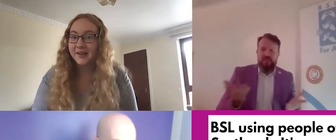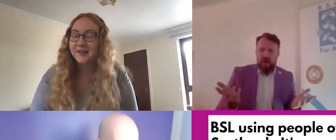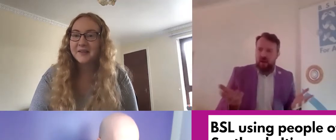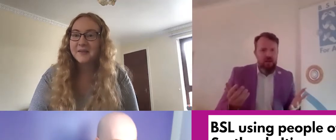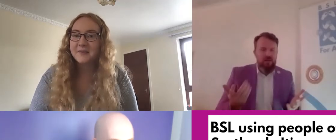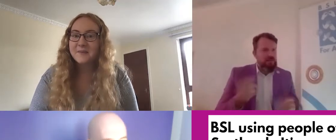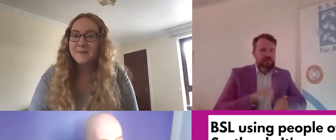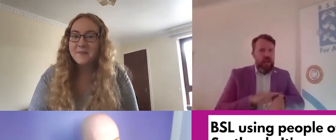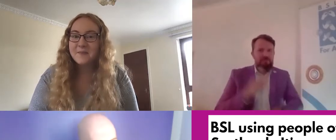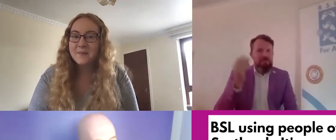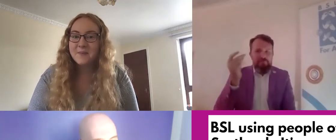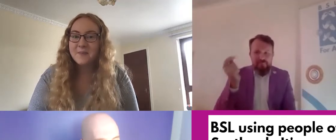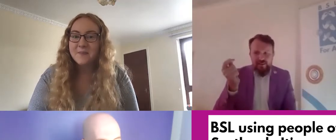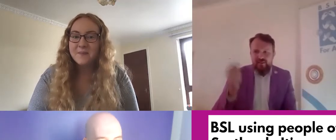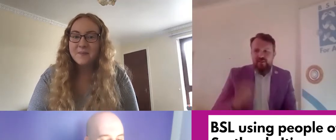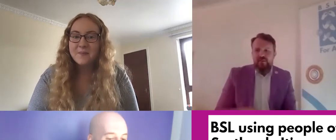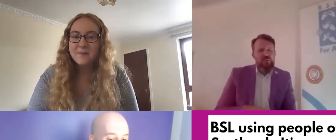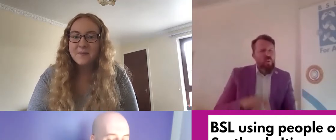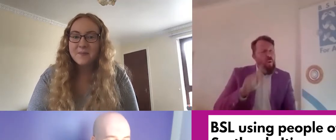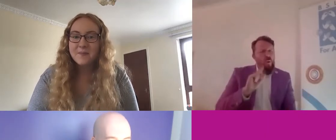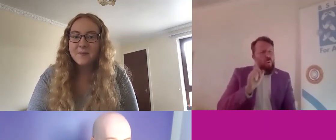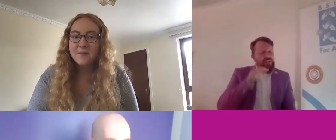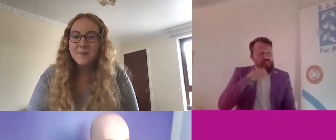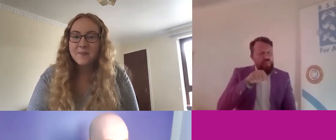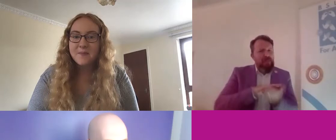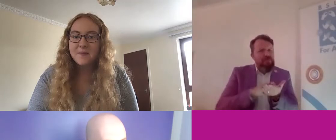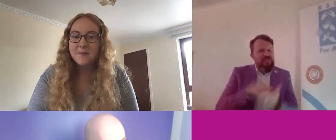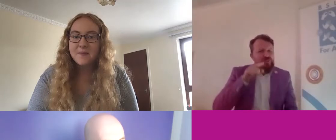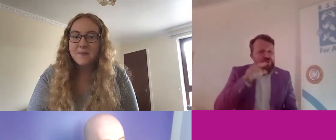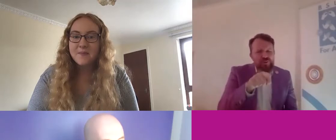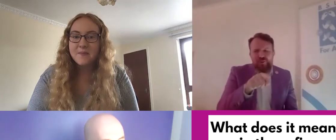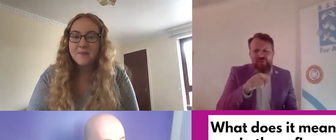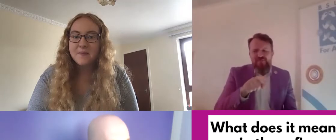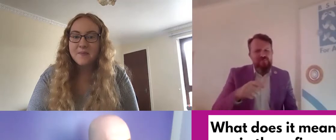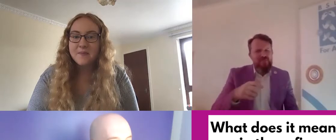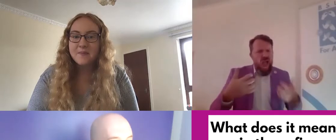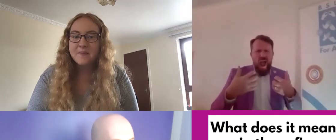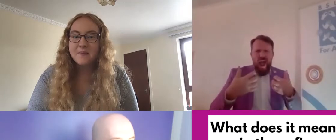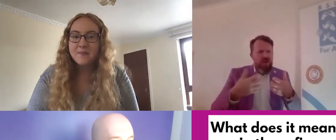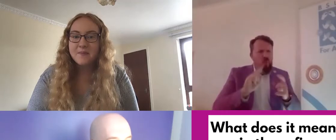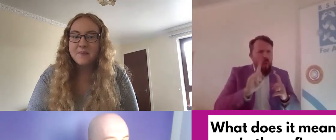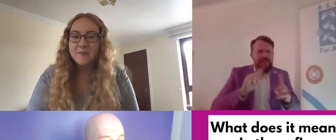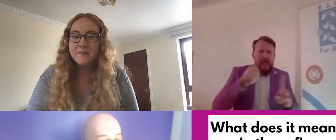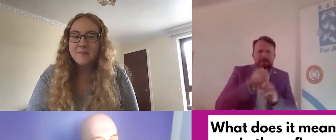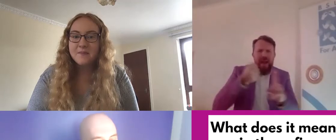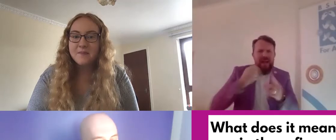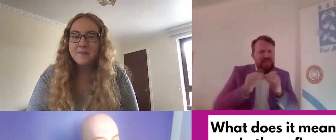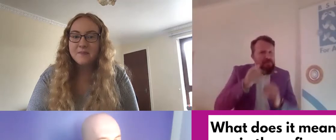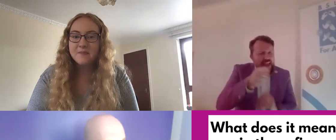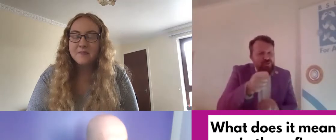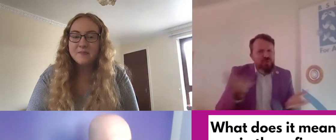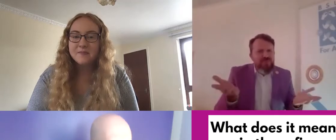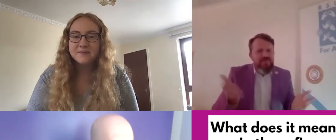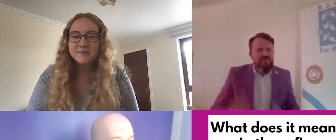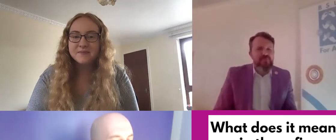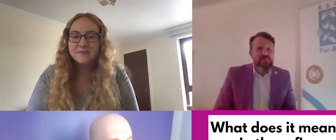so quick. Where's the time gone? So what does it mean to you in these 5 years? What kind